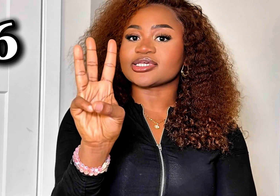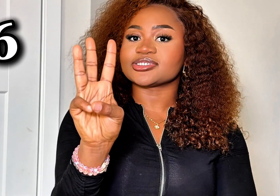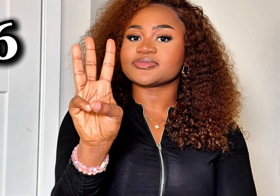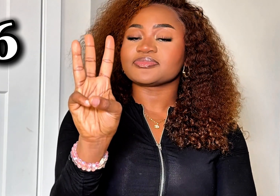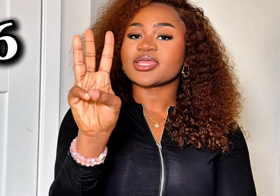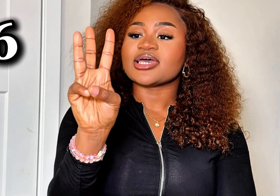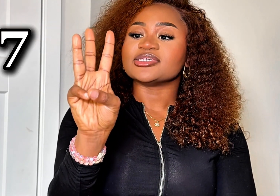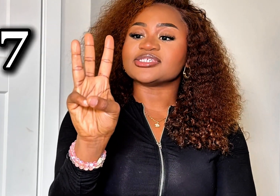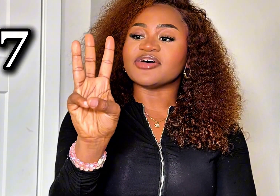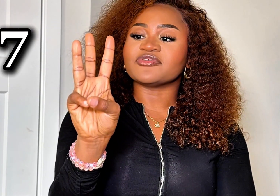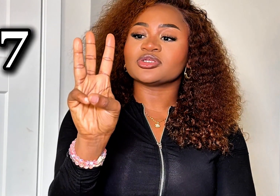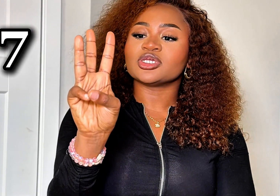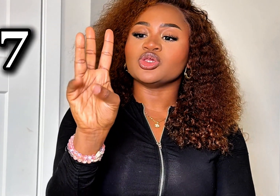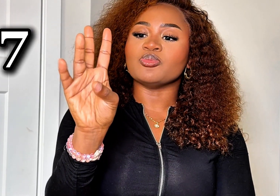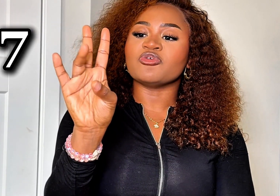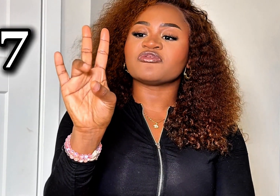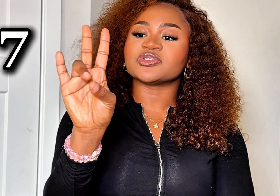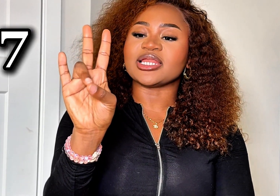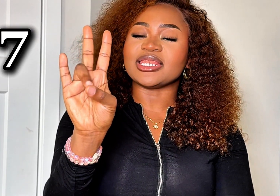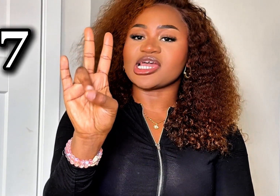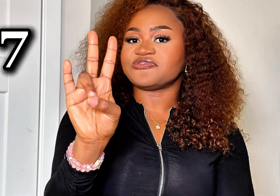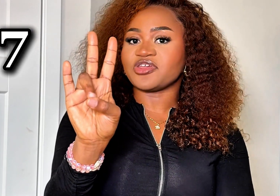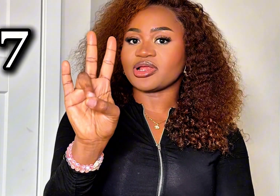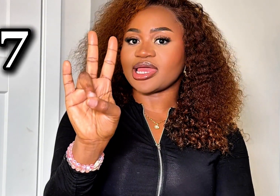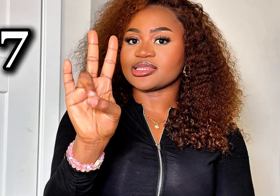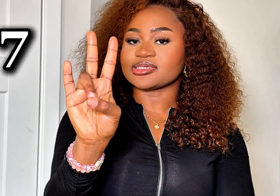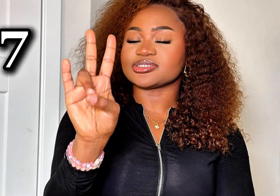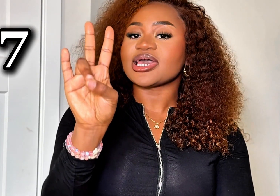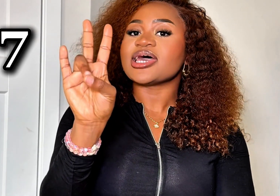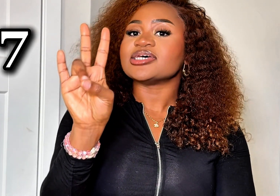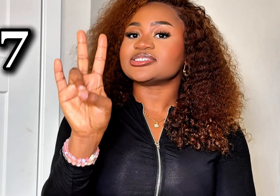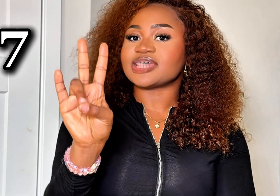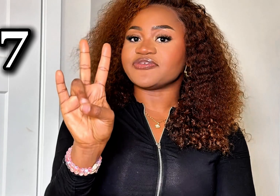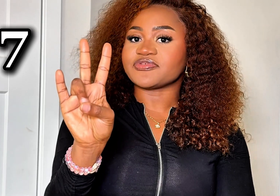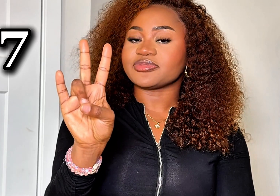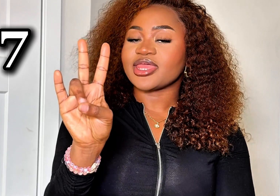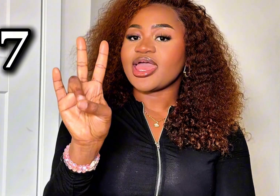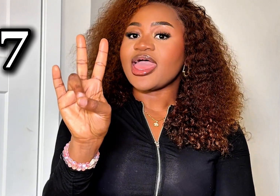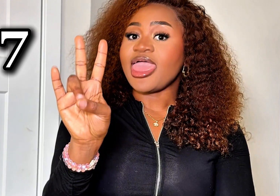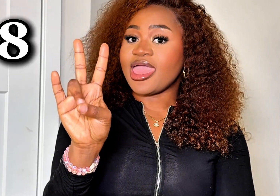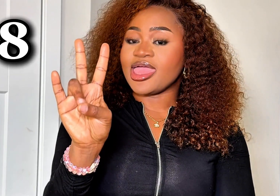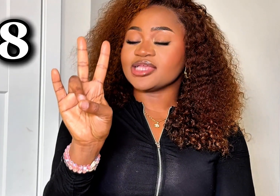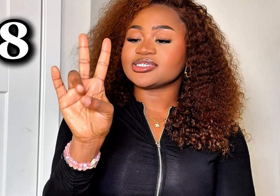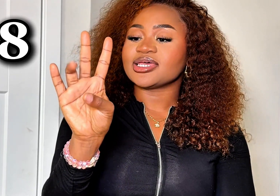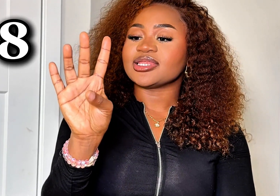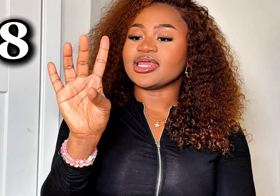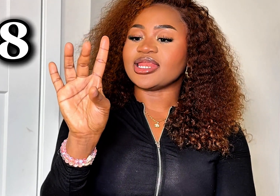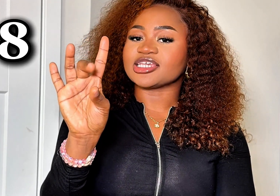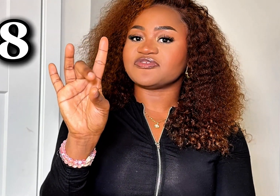6, 7, you move to the next finger like this. 7, 8, the next